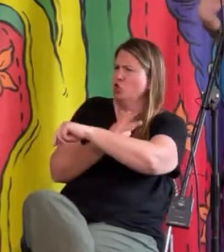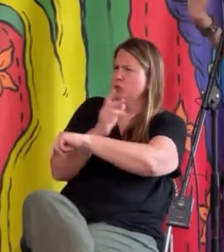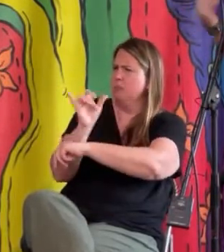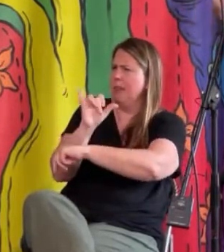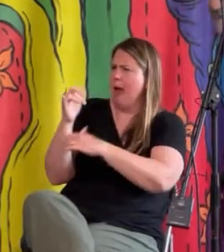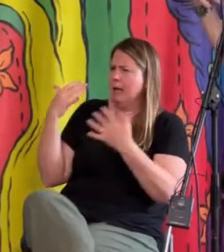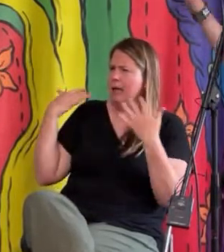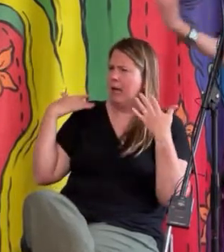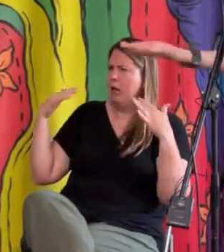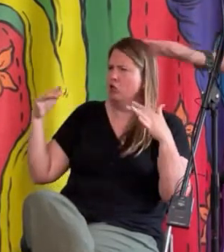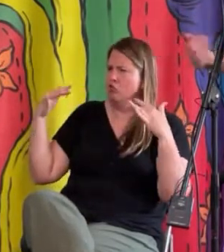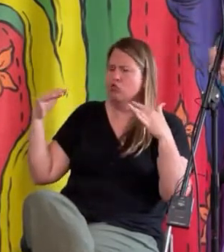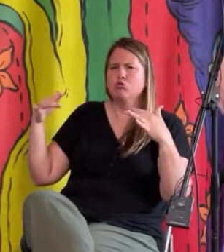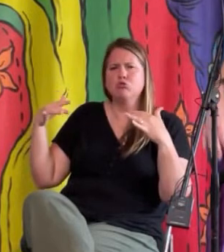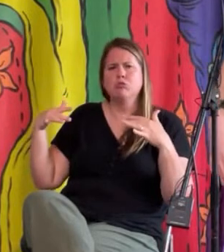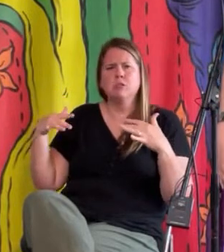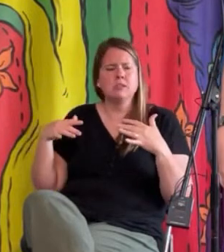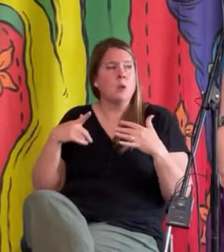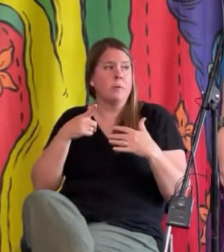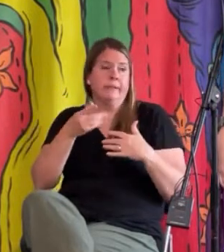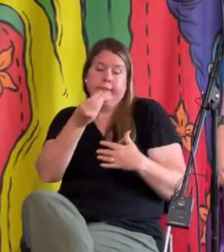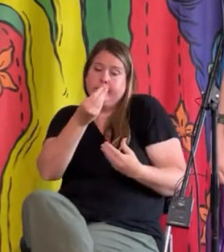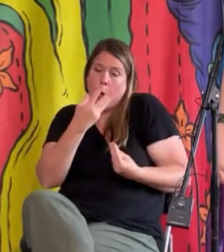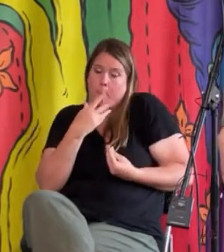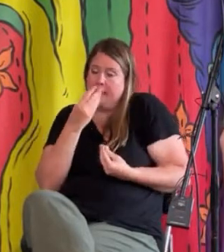he told me, and now I am telling you.